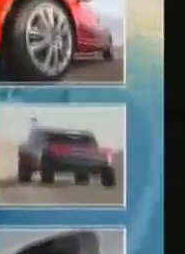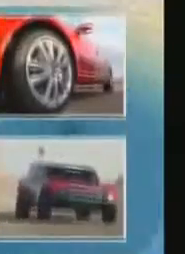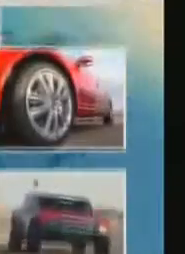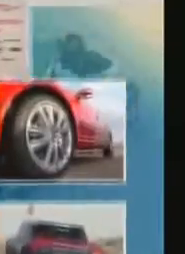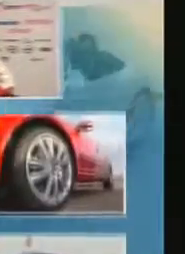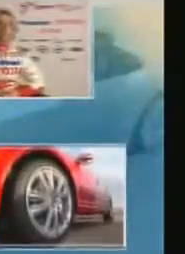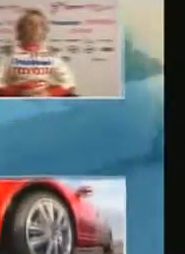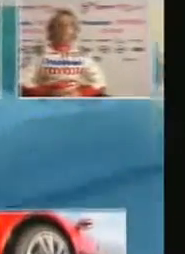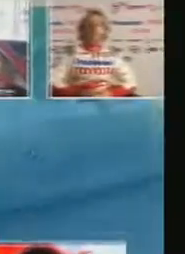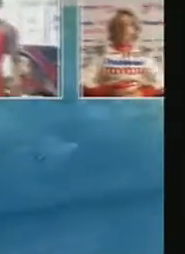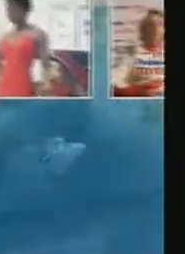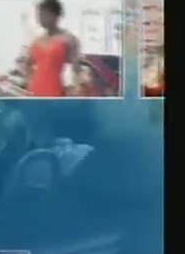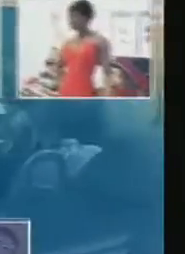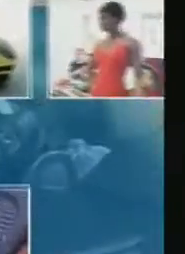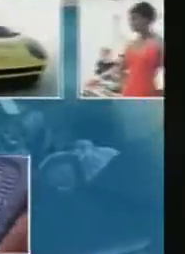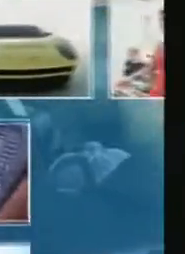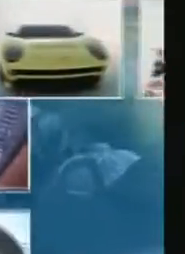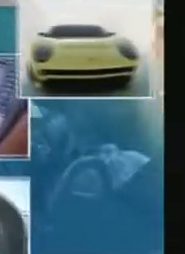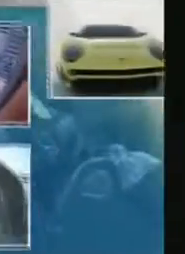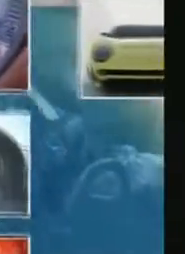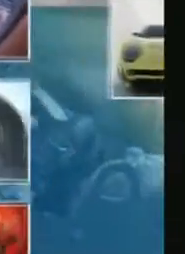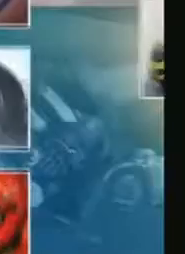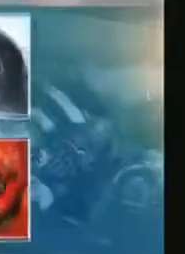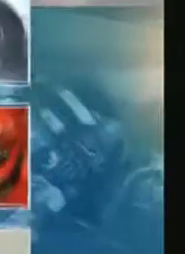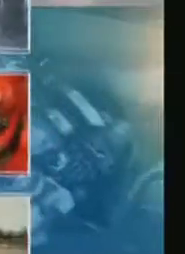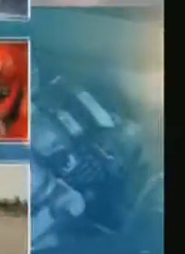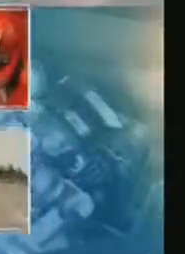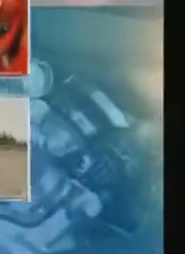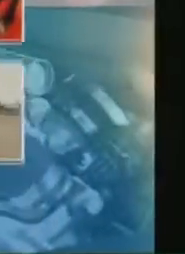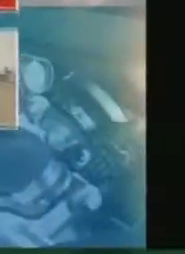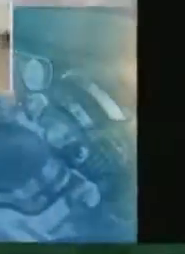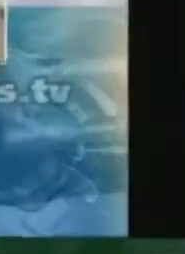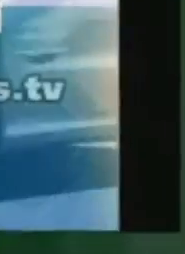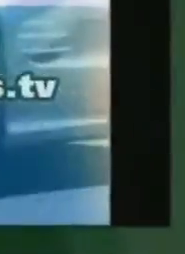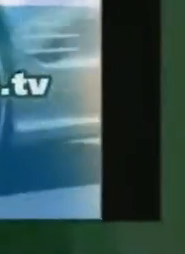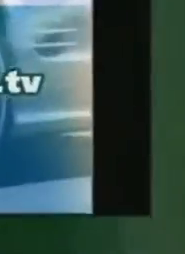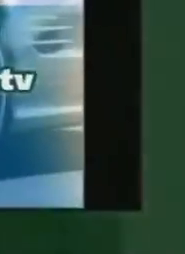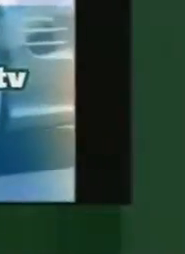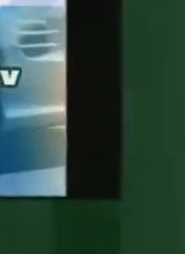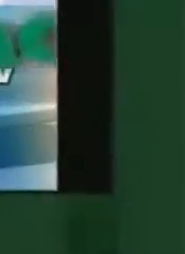Welcome to AutoNewsTV Compaq. All the important facts from the automotive world.